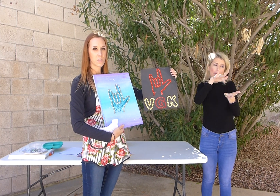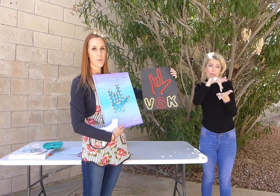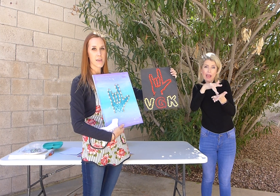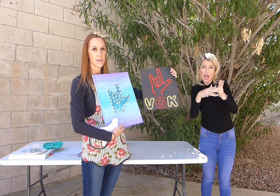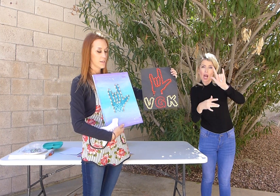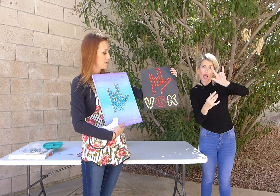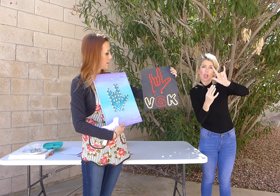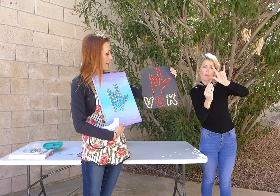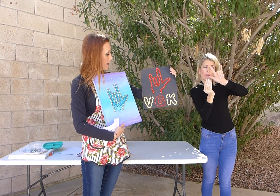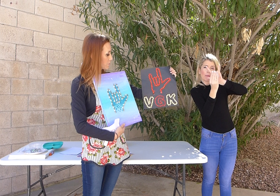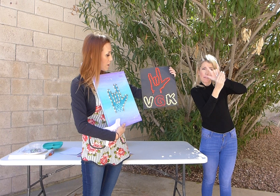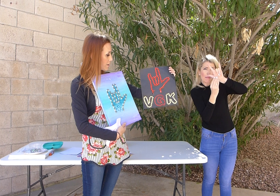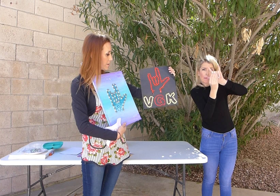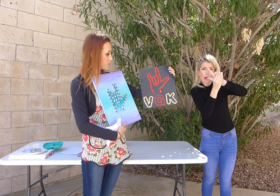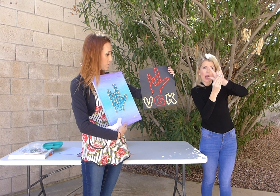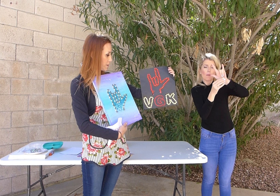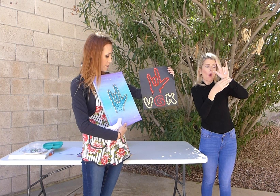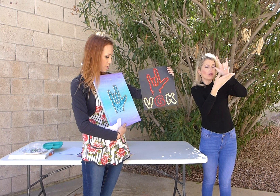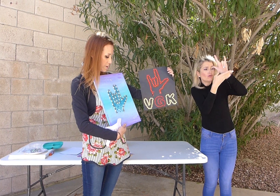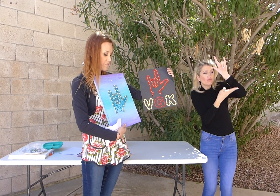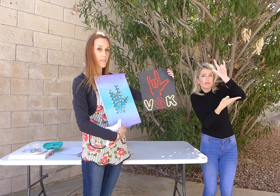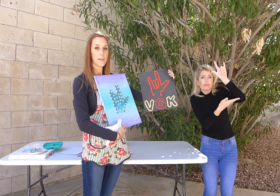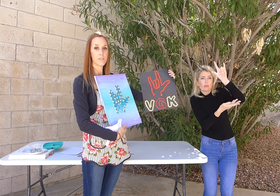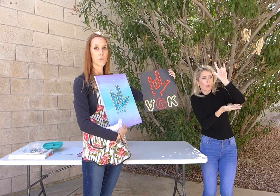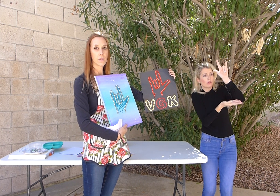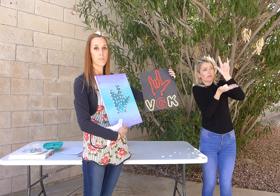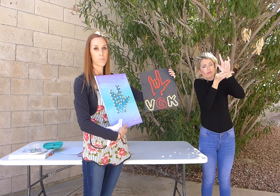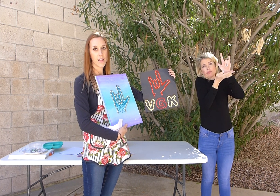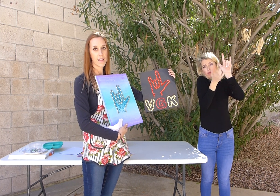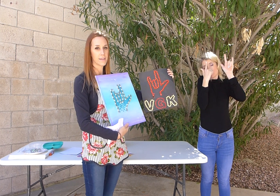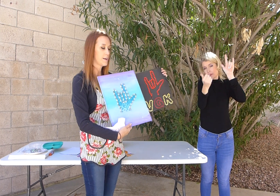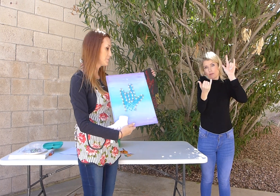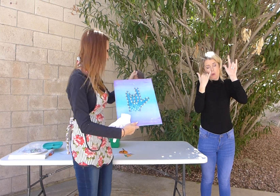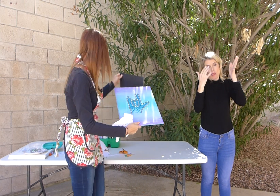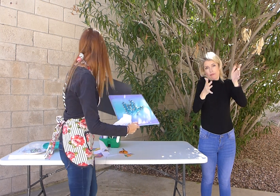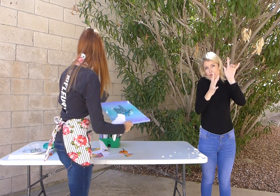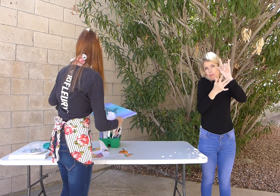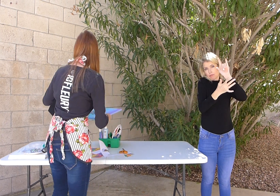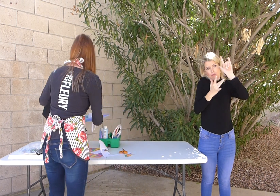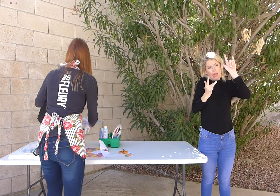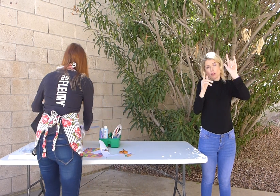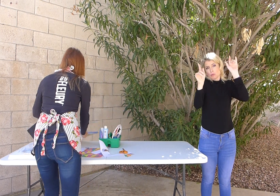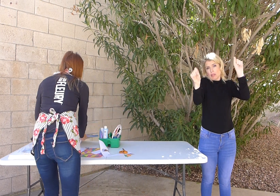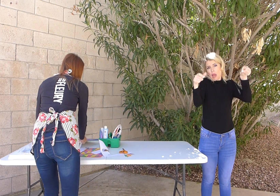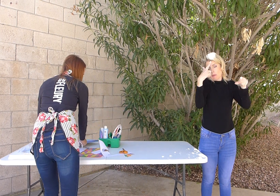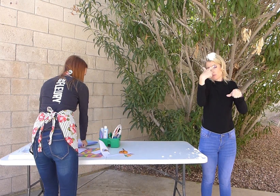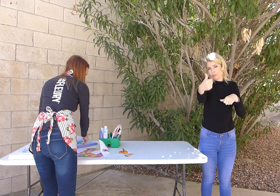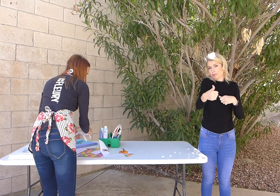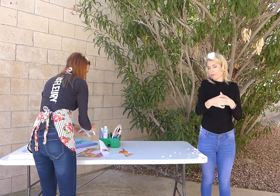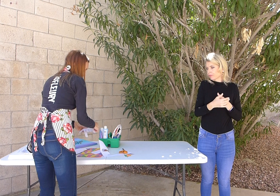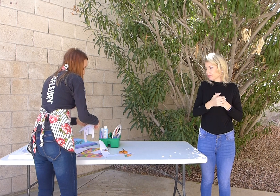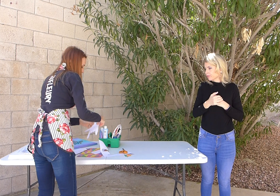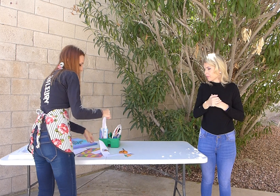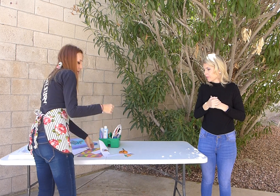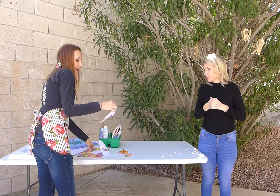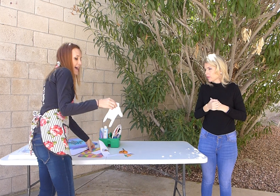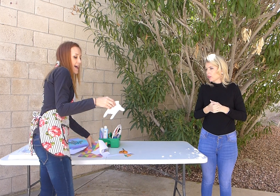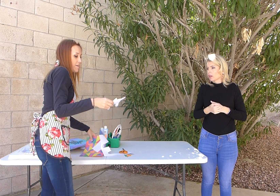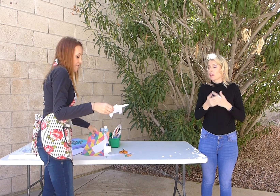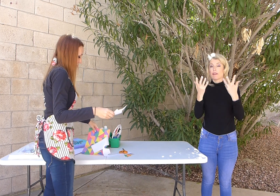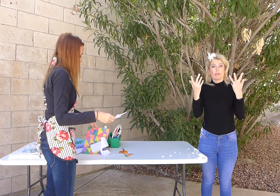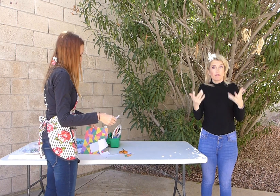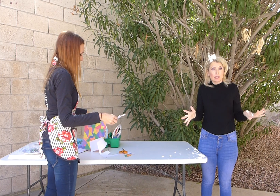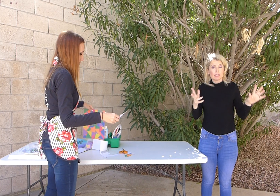your sign to be longer, shorter? Do you want to fill it? Do you want to leave it blank? Up to you. All right, so once